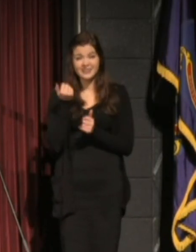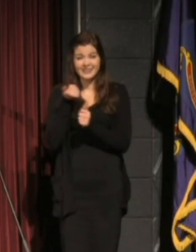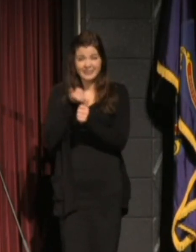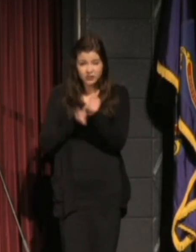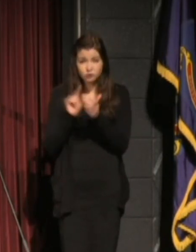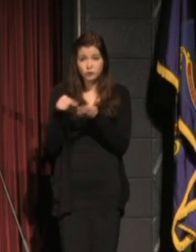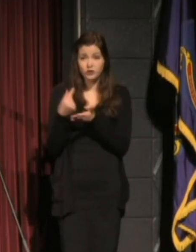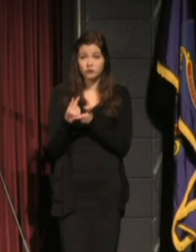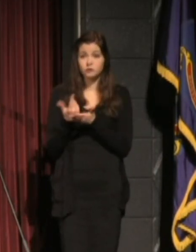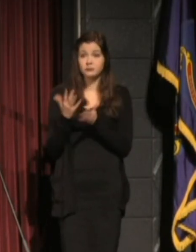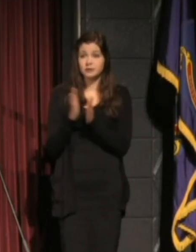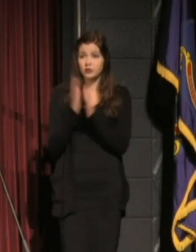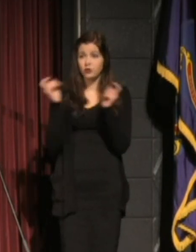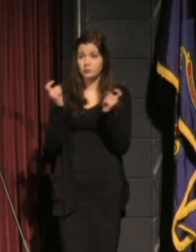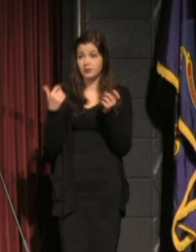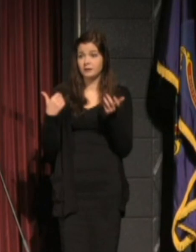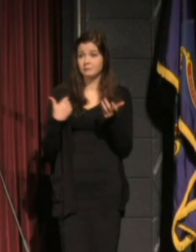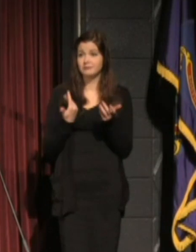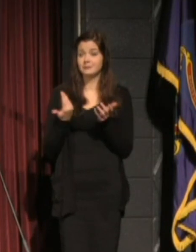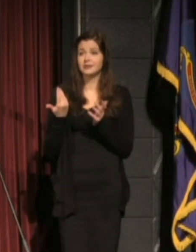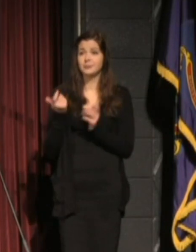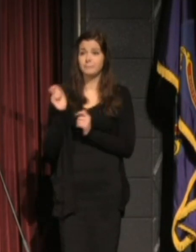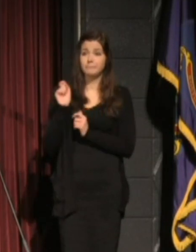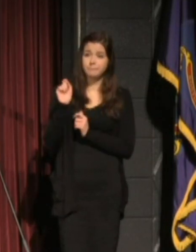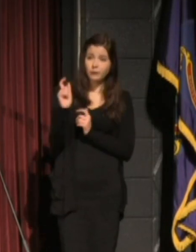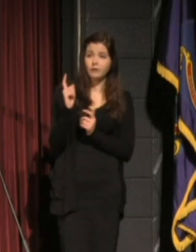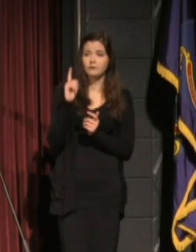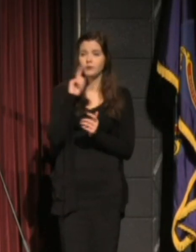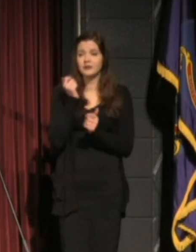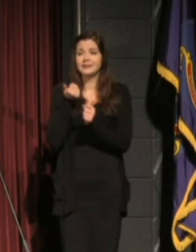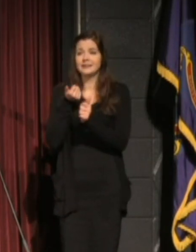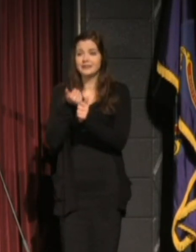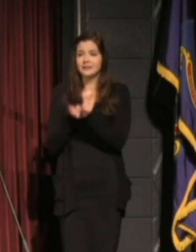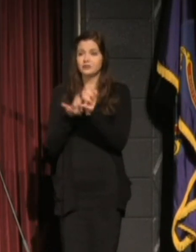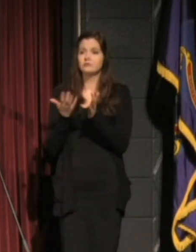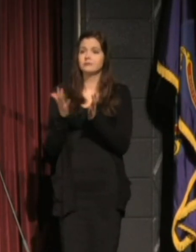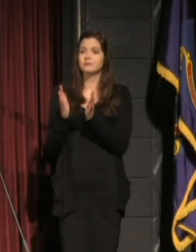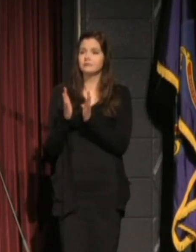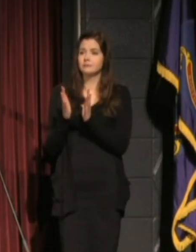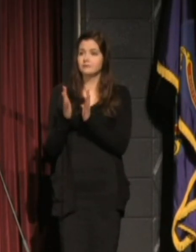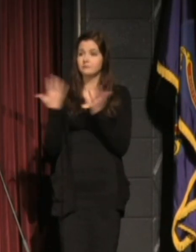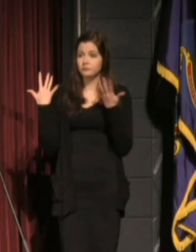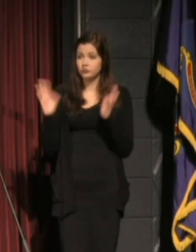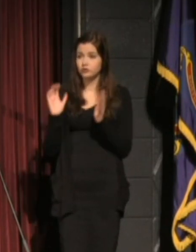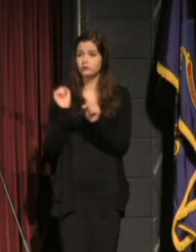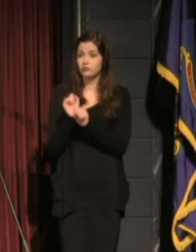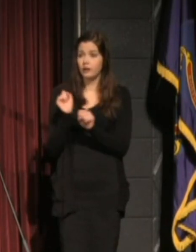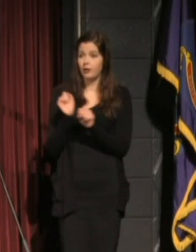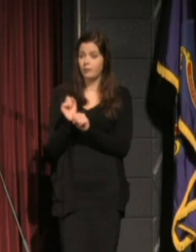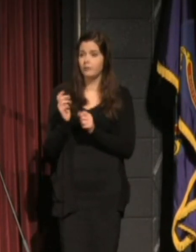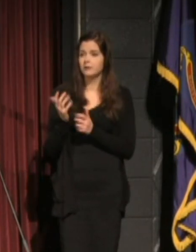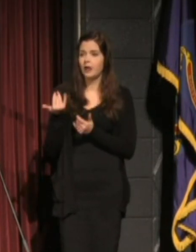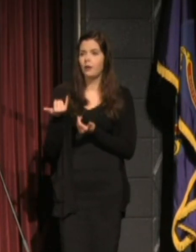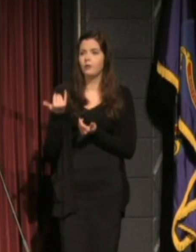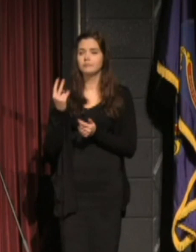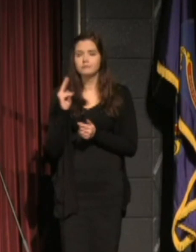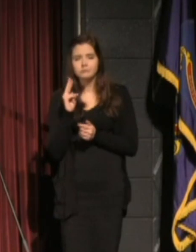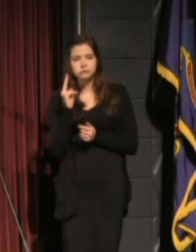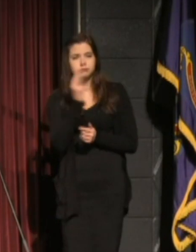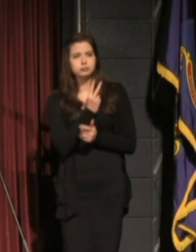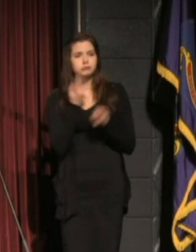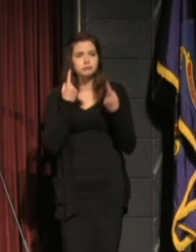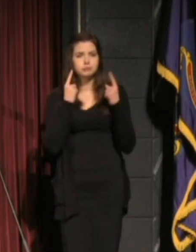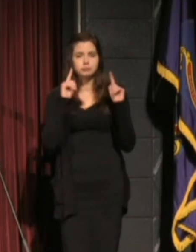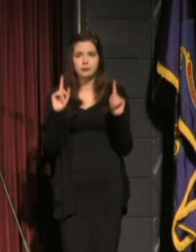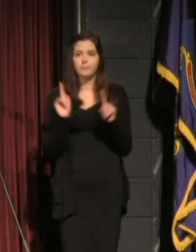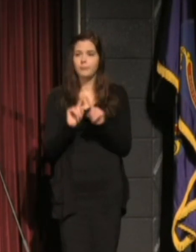ceremony serves an exclamation point in a job well done. This is time to look back on accomplishments,